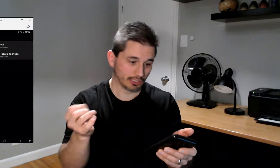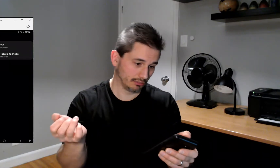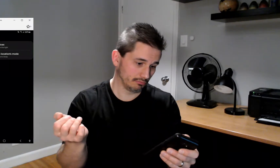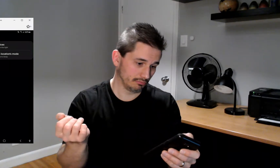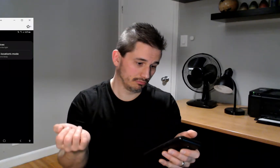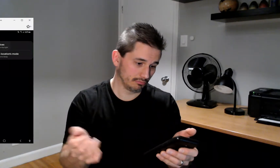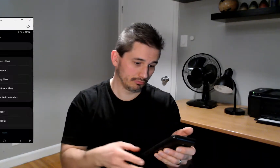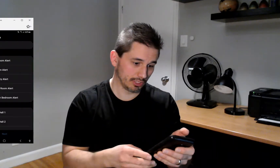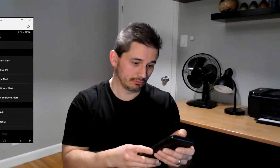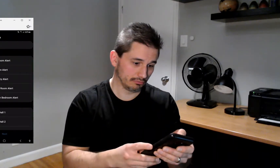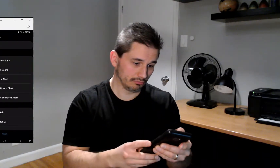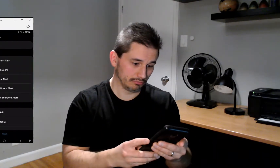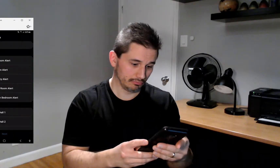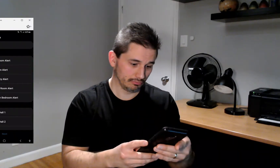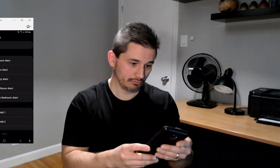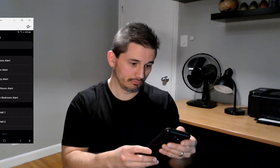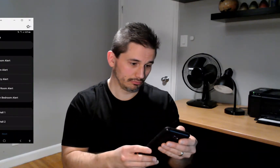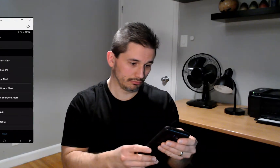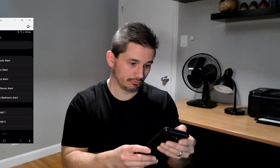Control device.